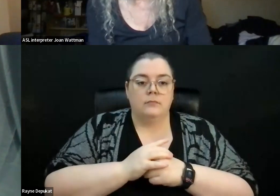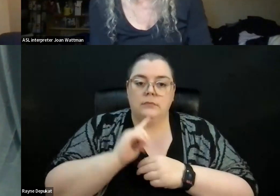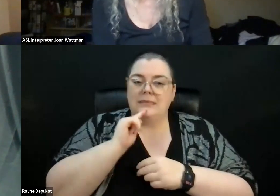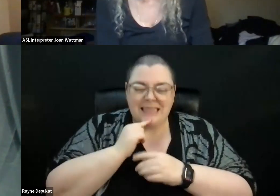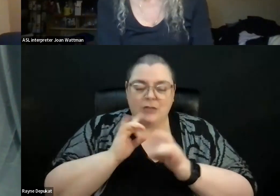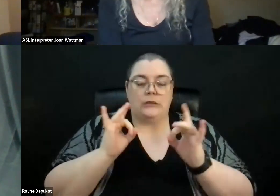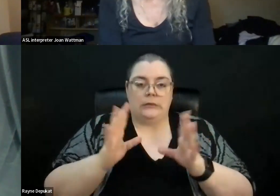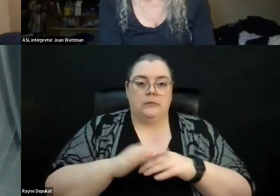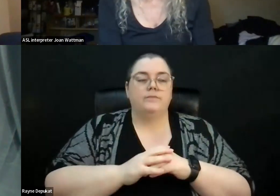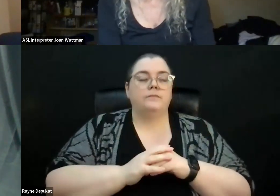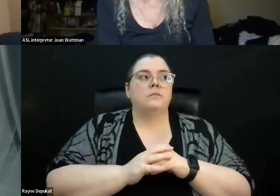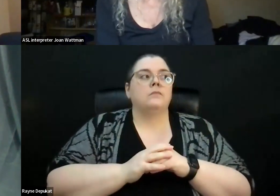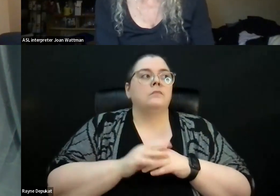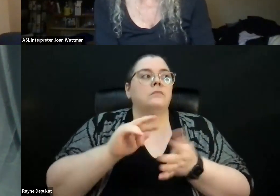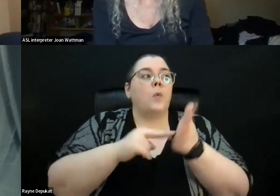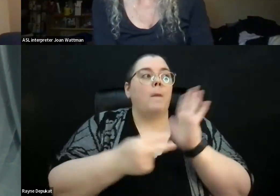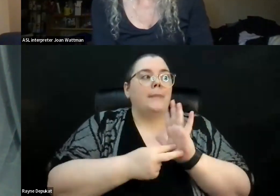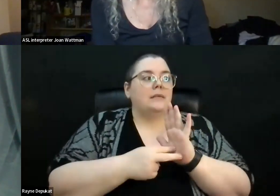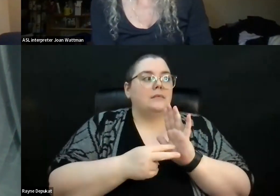issue. There's a critical shortage.